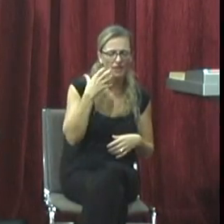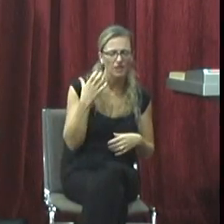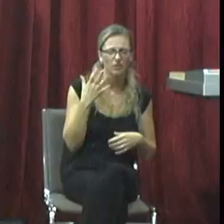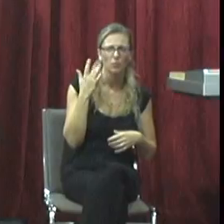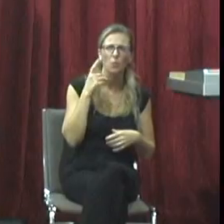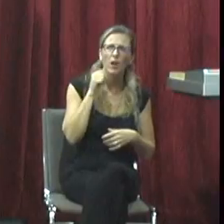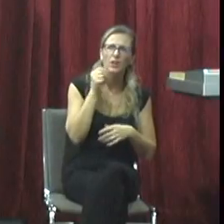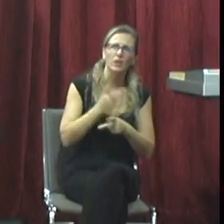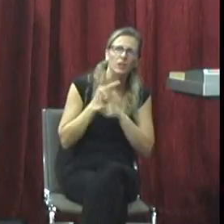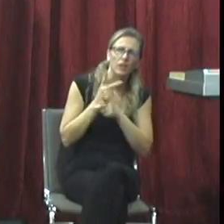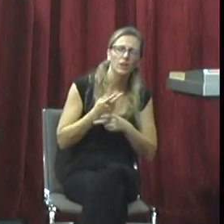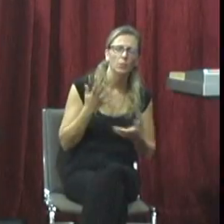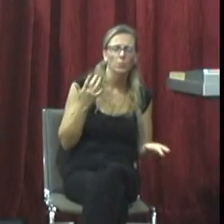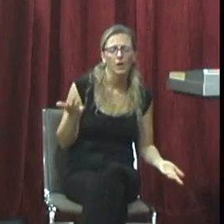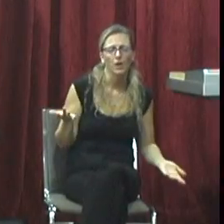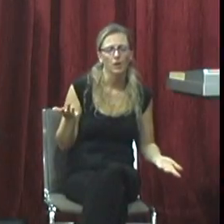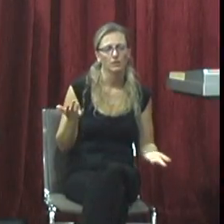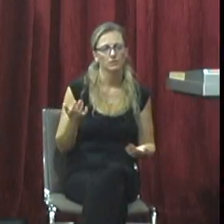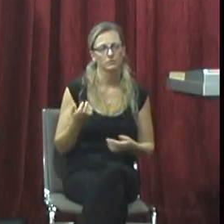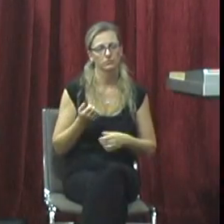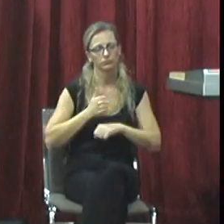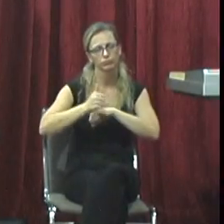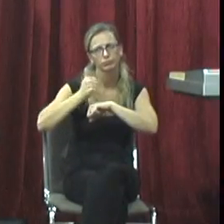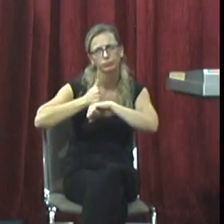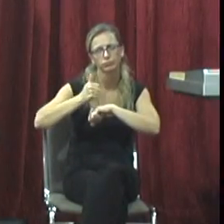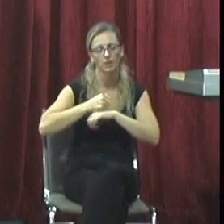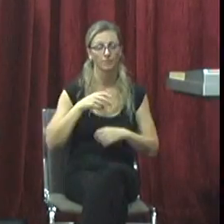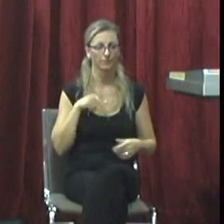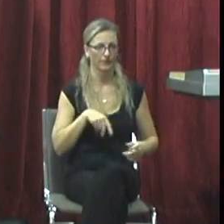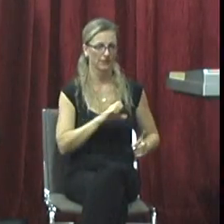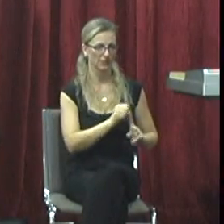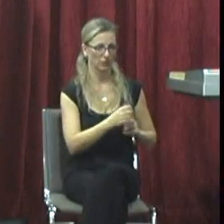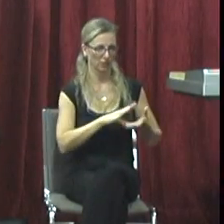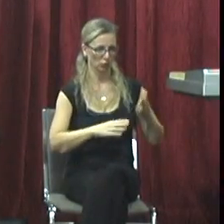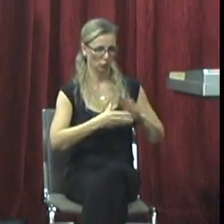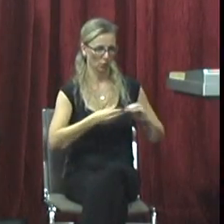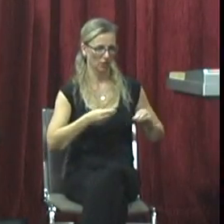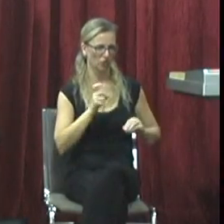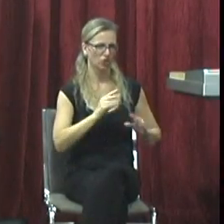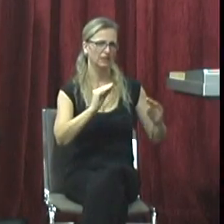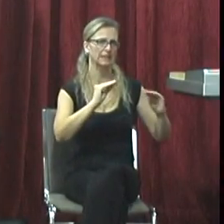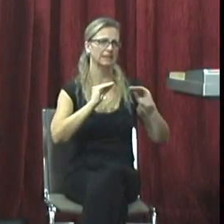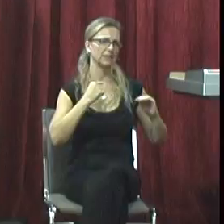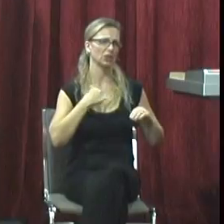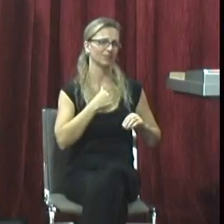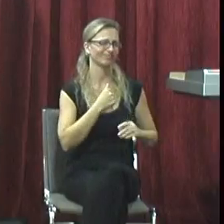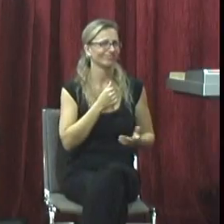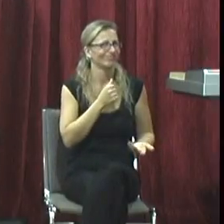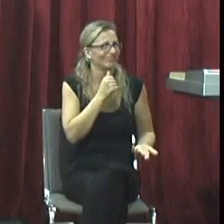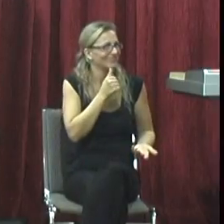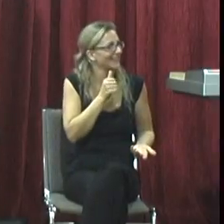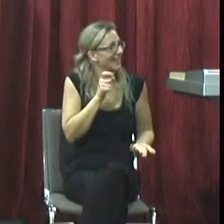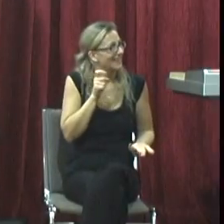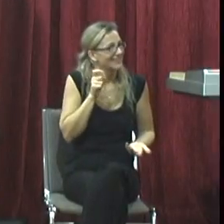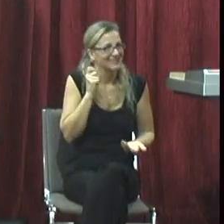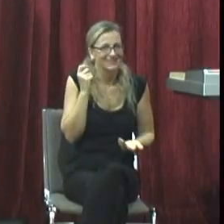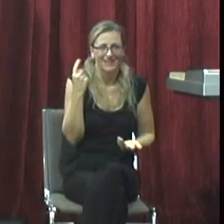Lord? This incident should teach us it's not necessarily God who's the